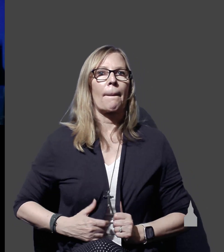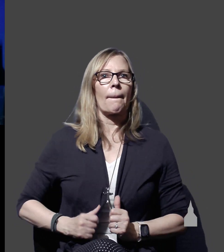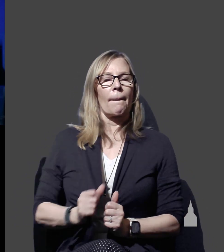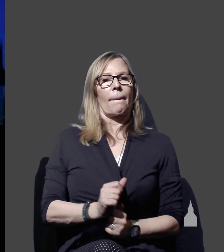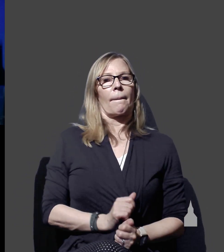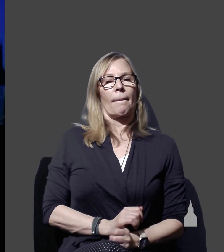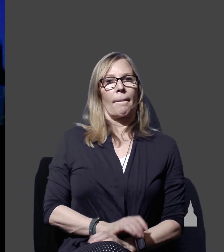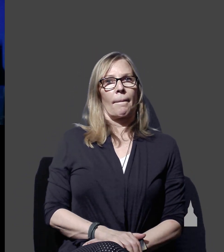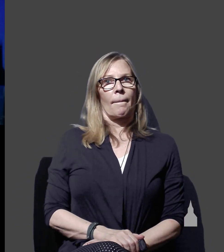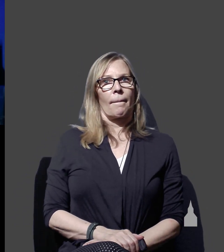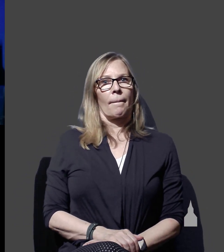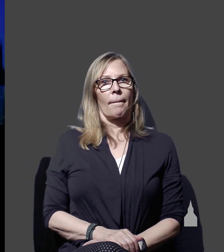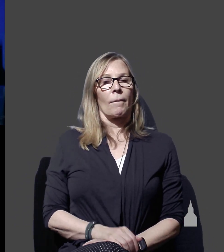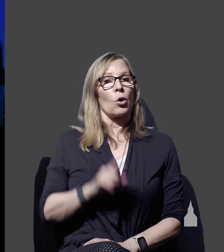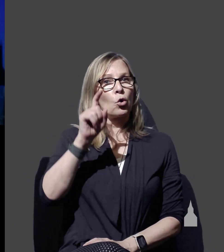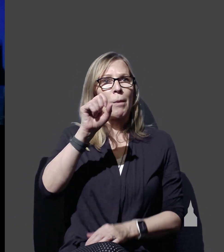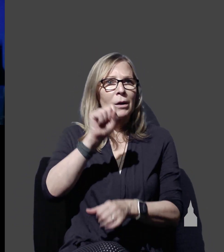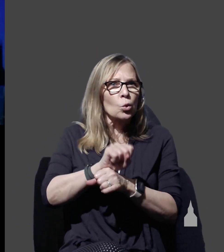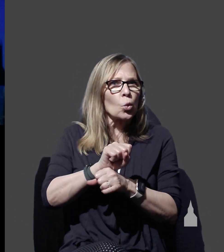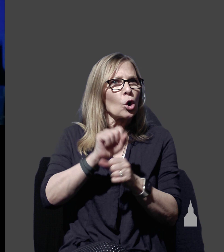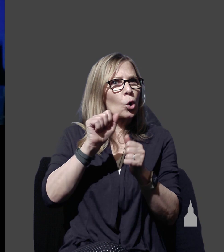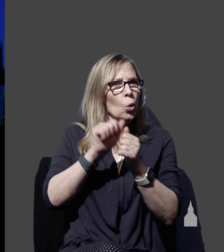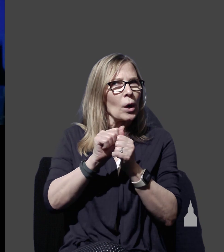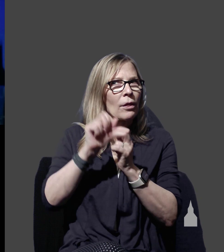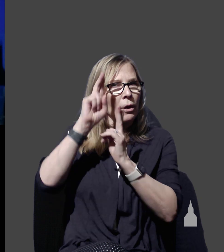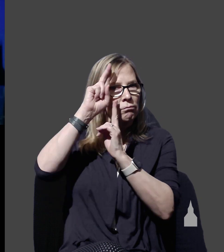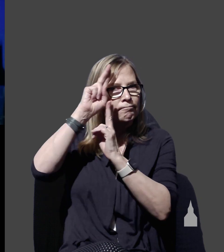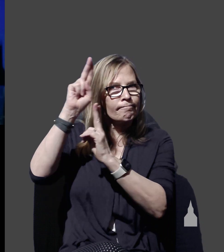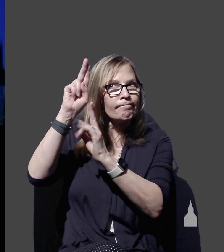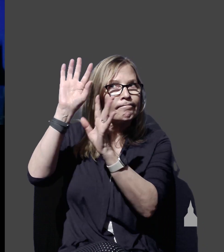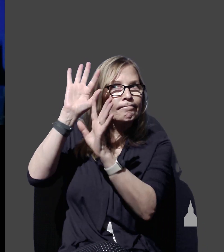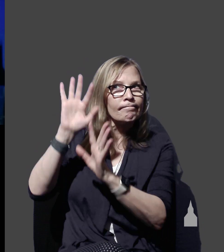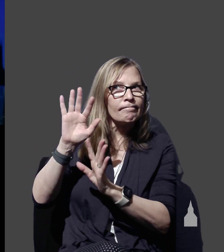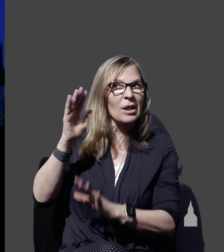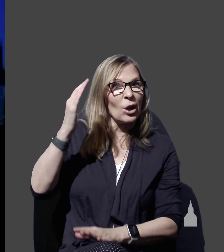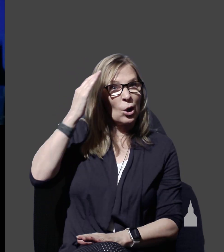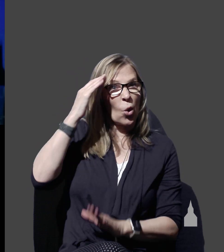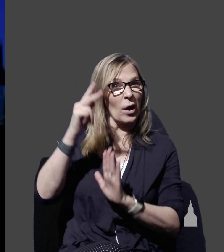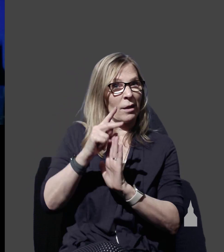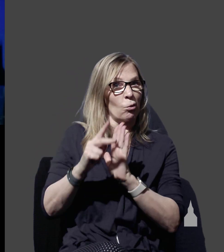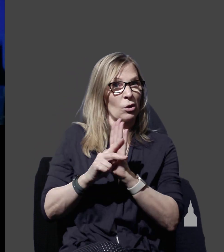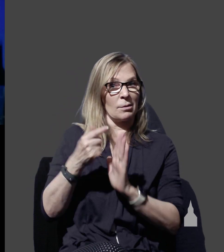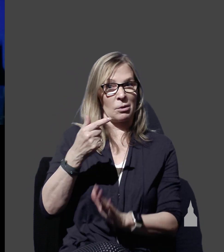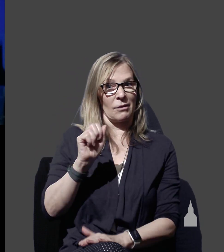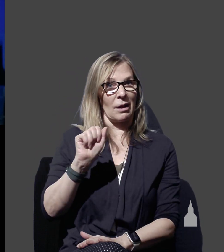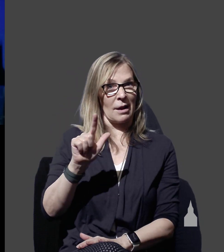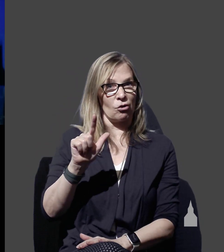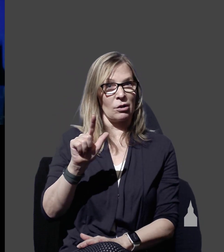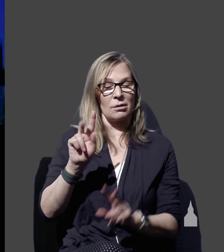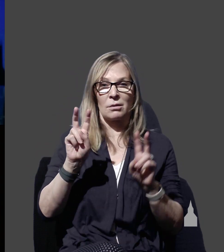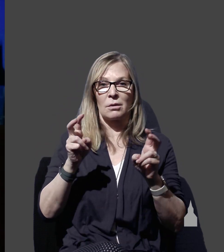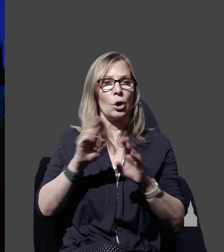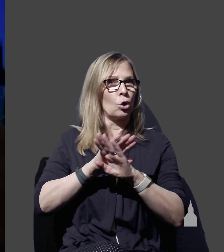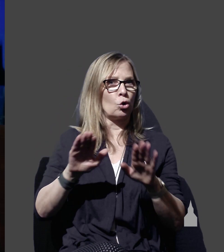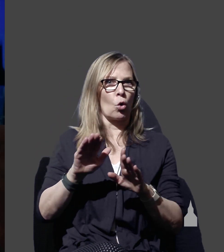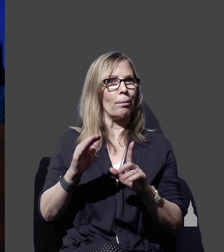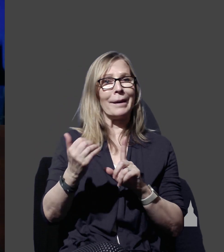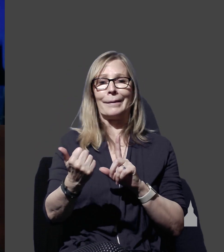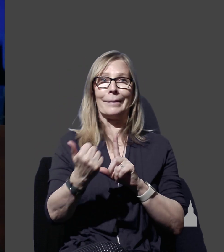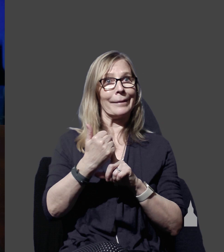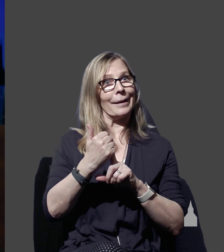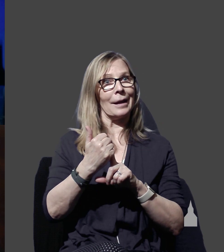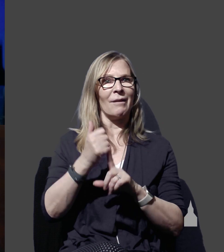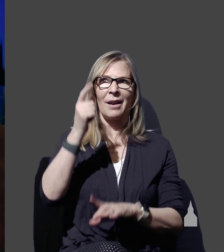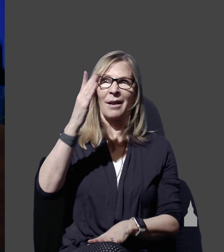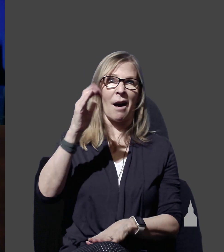You're to work with reverent fear, knowing the principles of Galatians 6:7. Do not be deceived. God is not